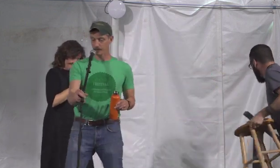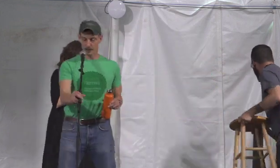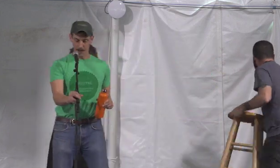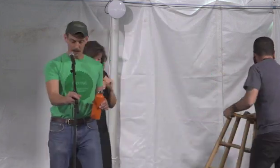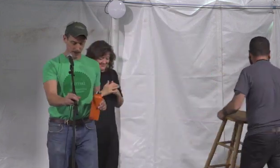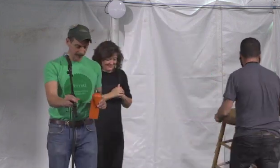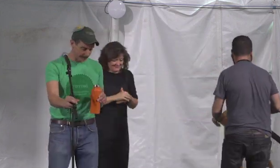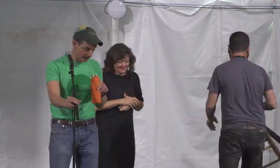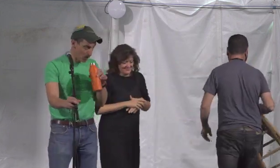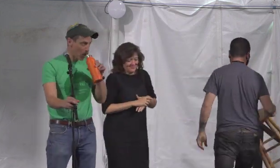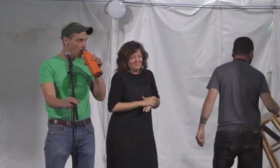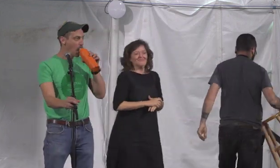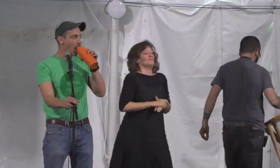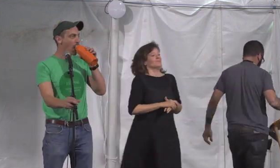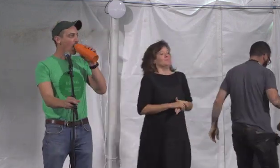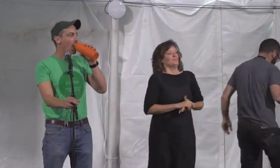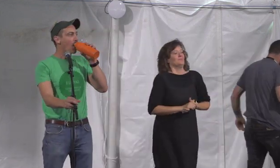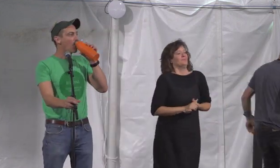Thank you so much.